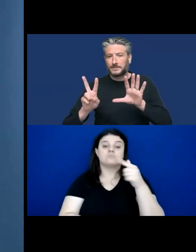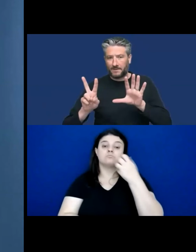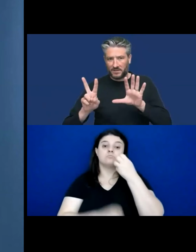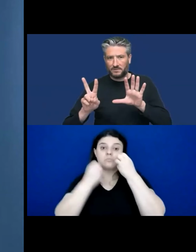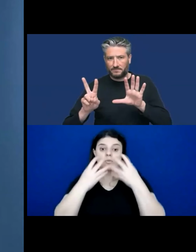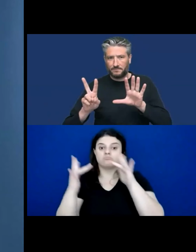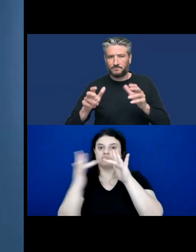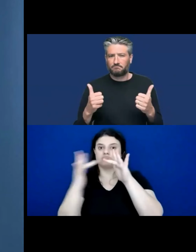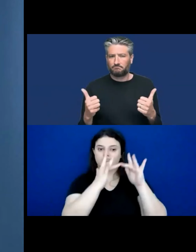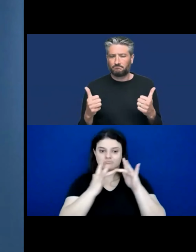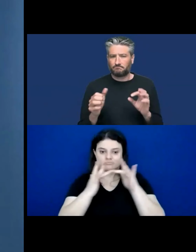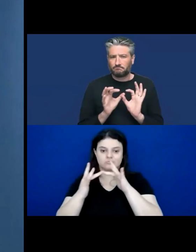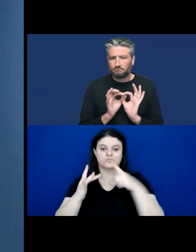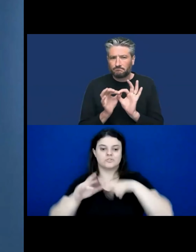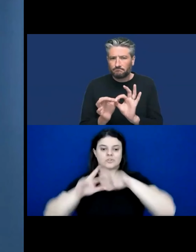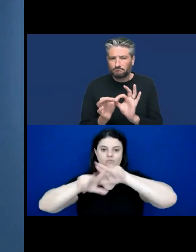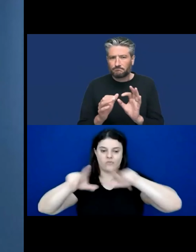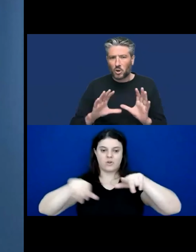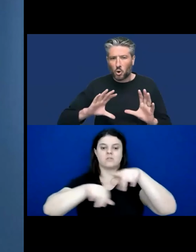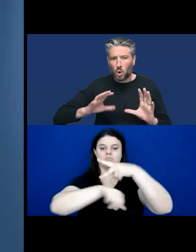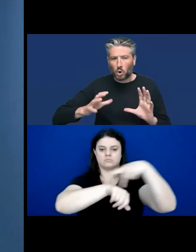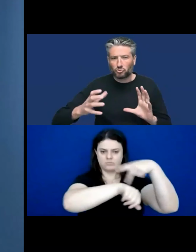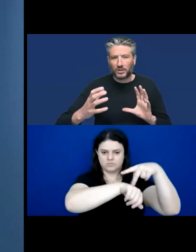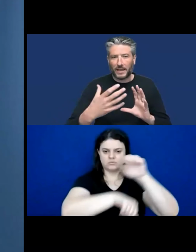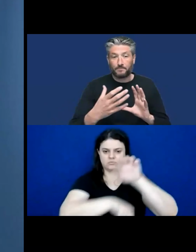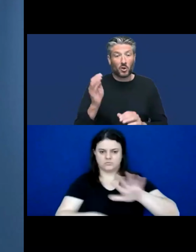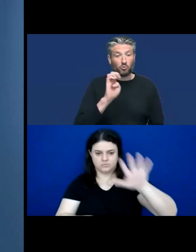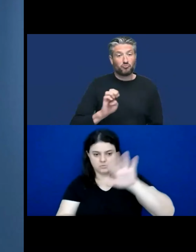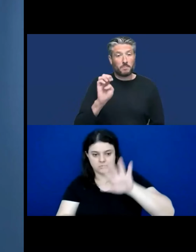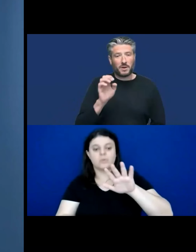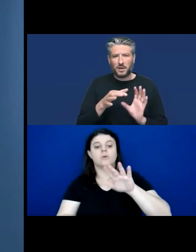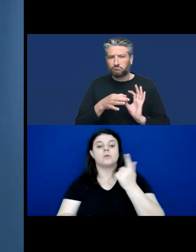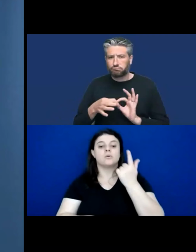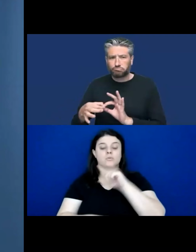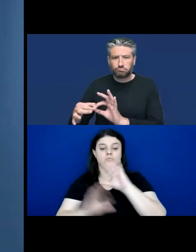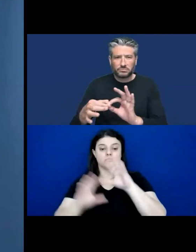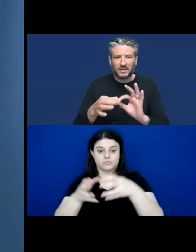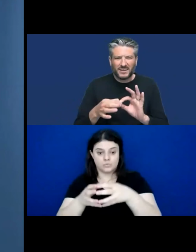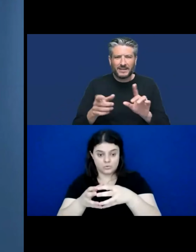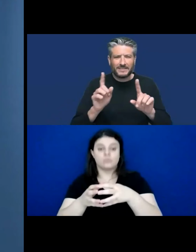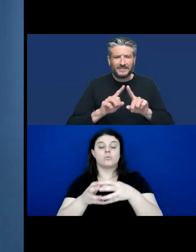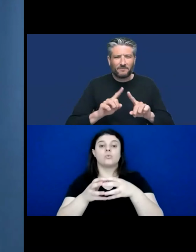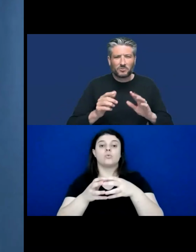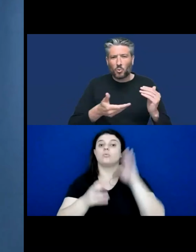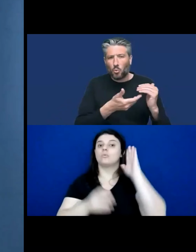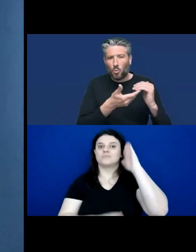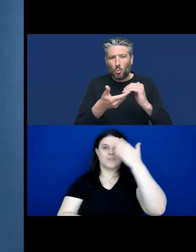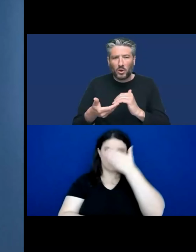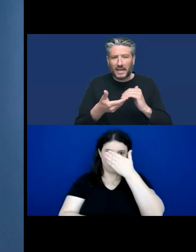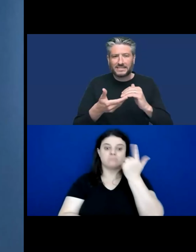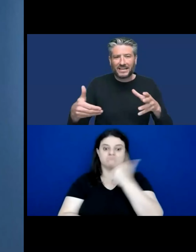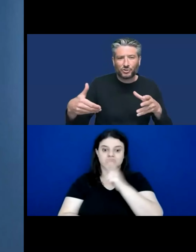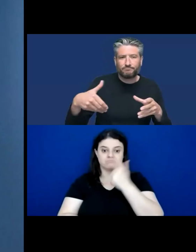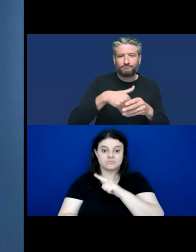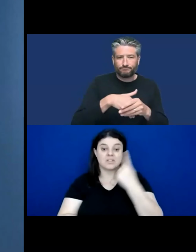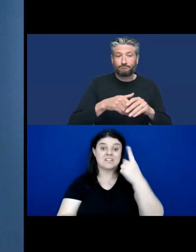different countries in Europe and deafblind organizations. So we had 19 organizations of the deafblind